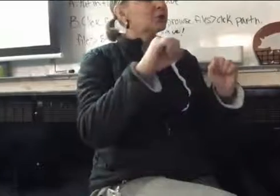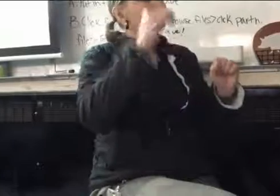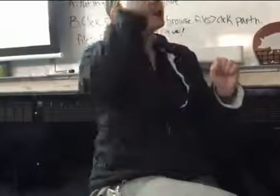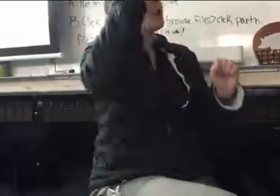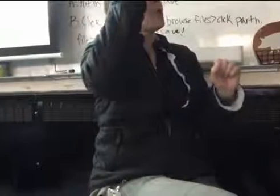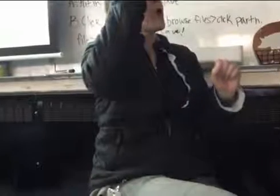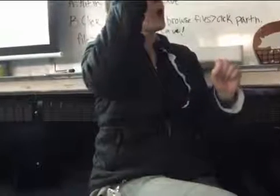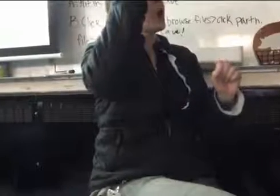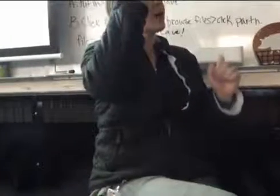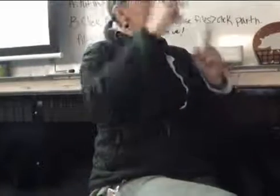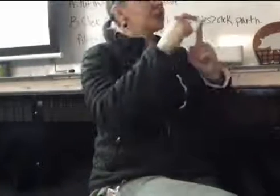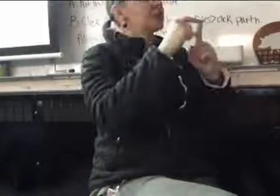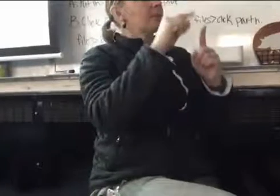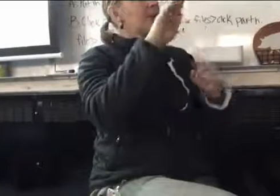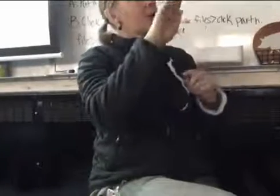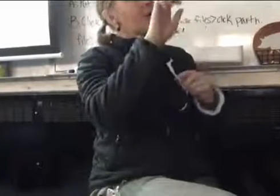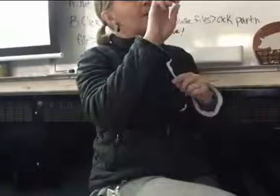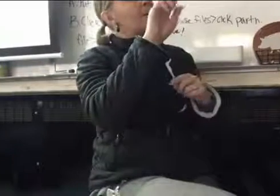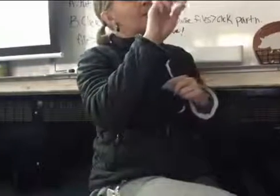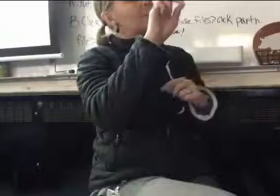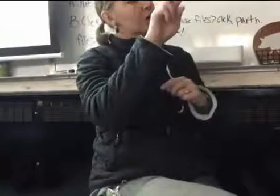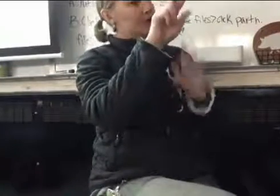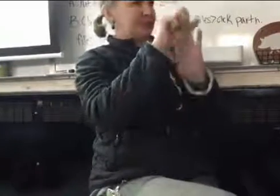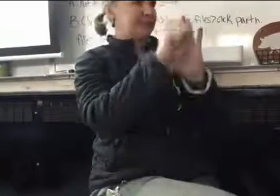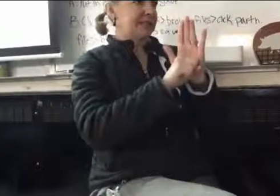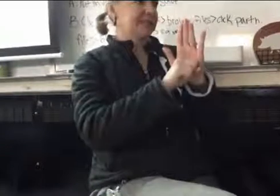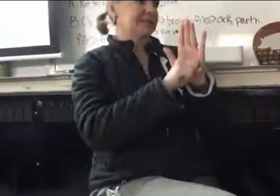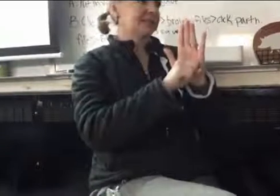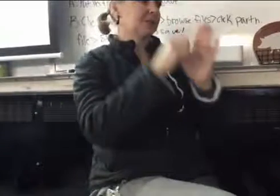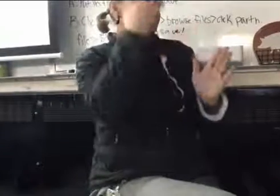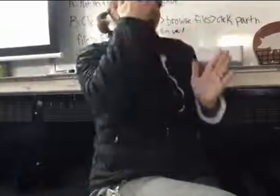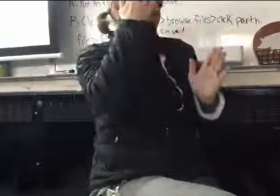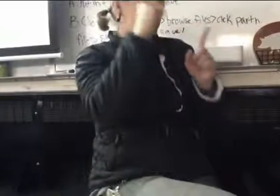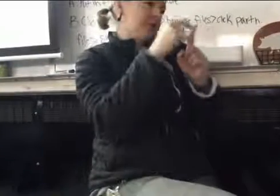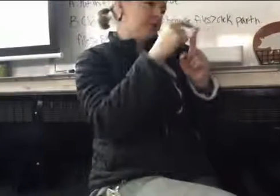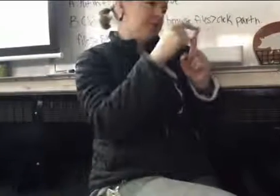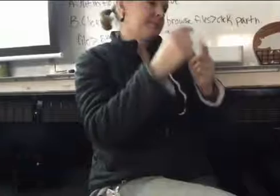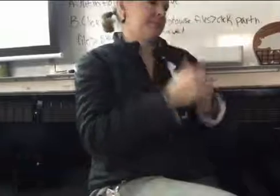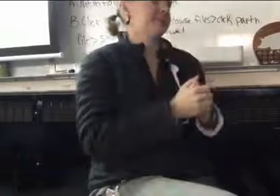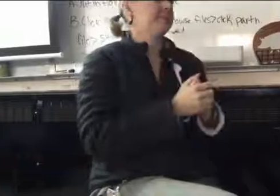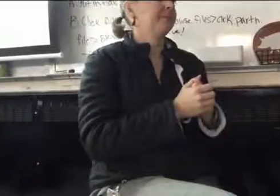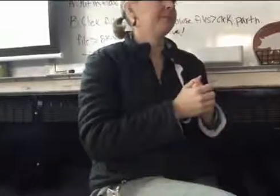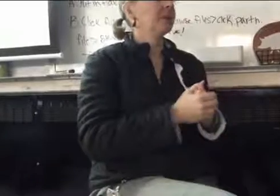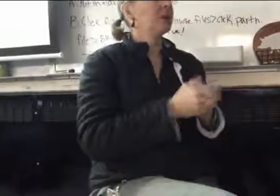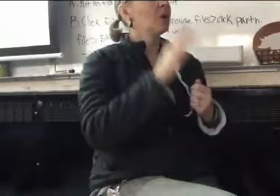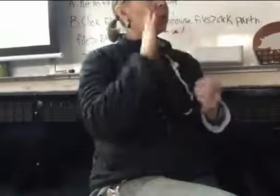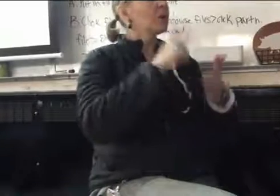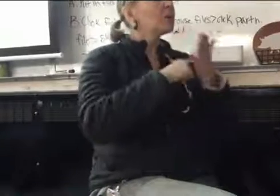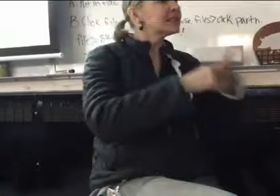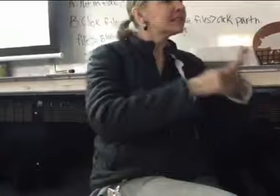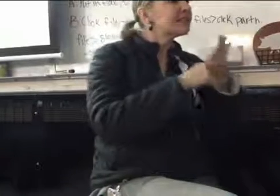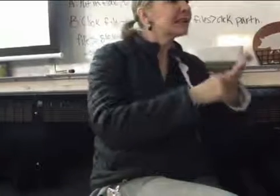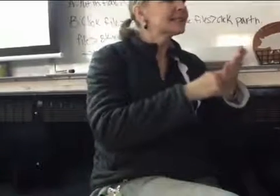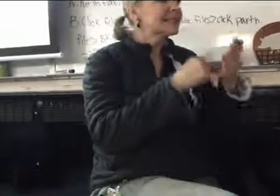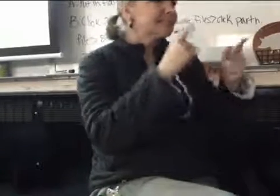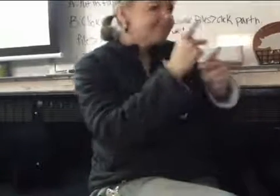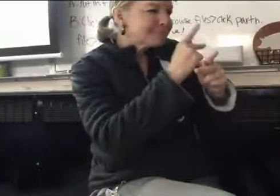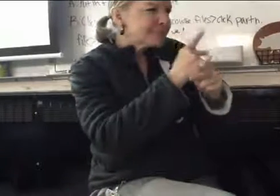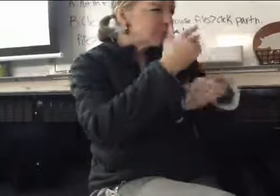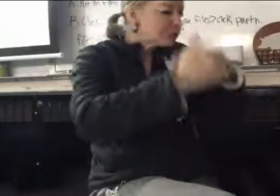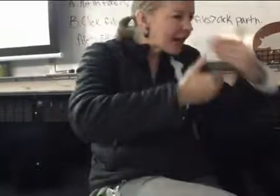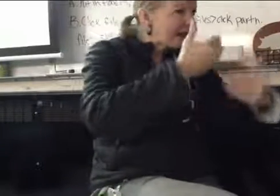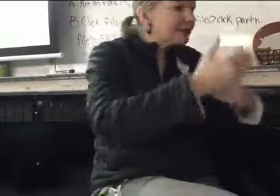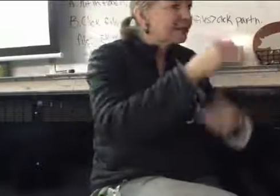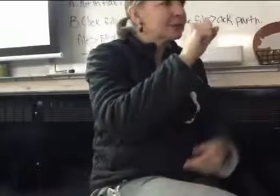term border states in case you see it on the exam. Now, we're going to go over the strategies of the war in the South. A lot of this you